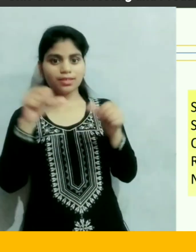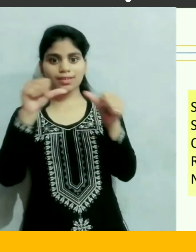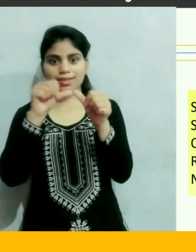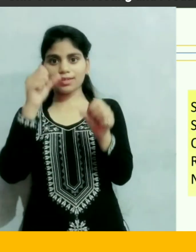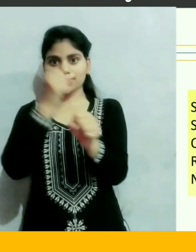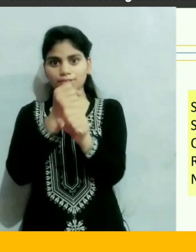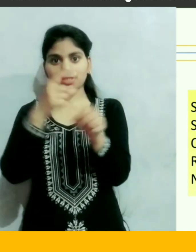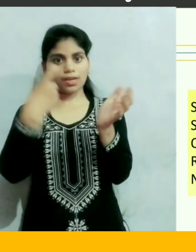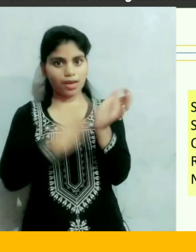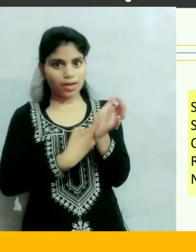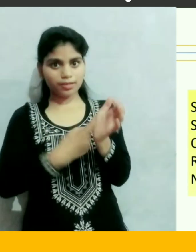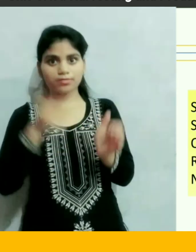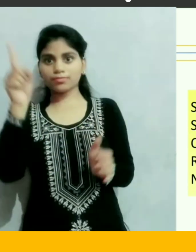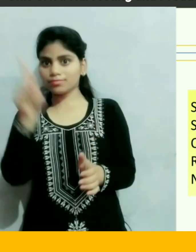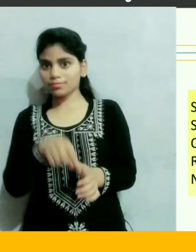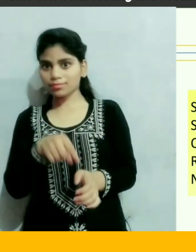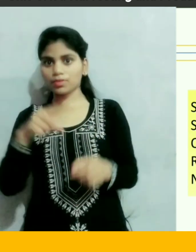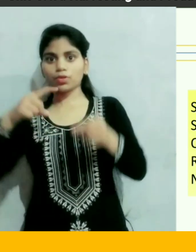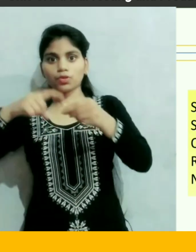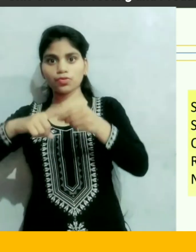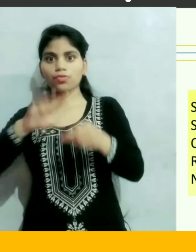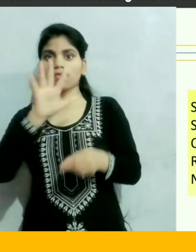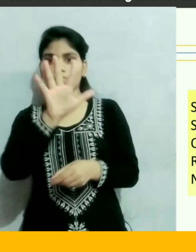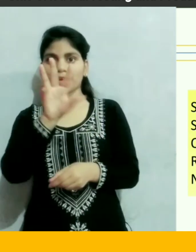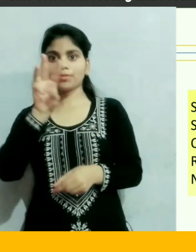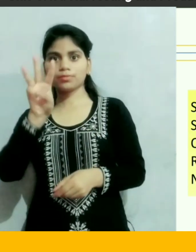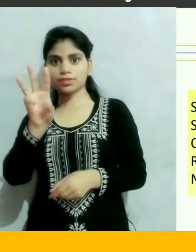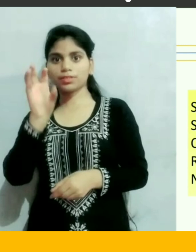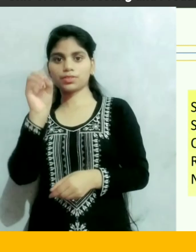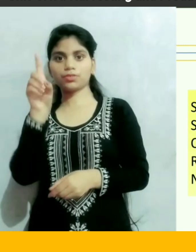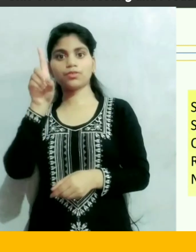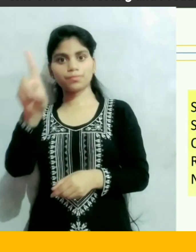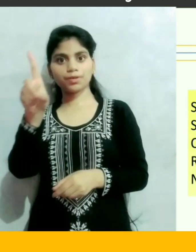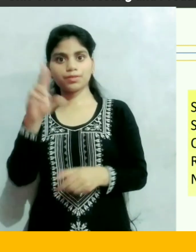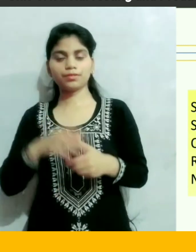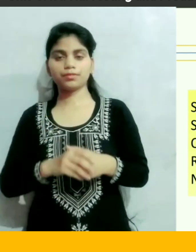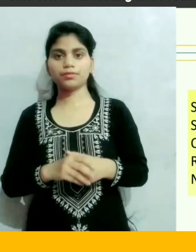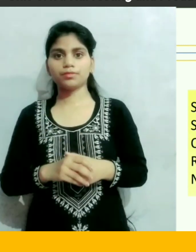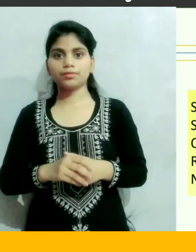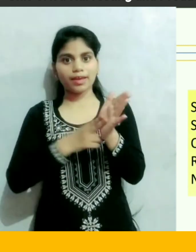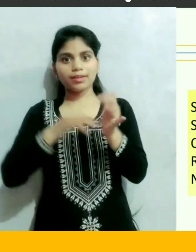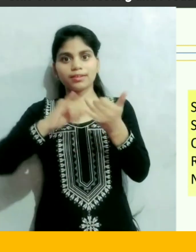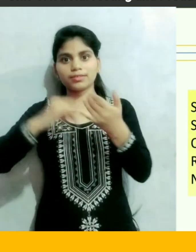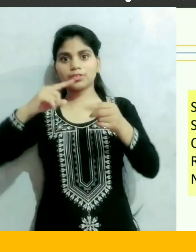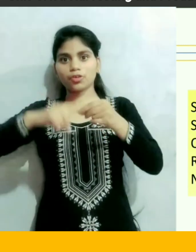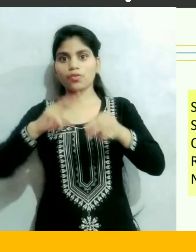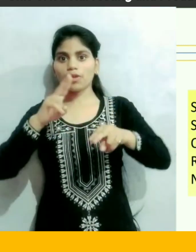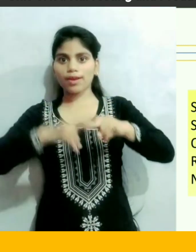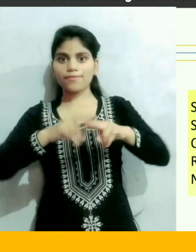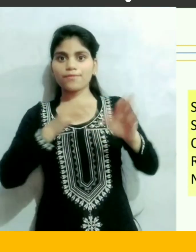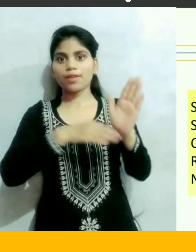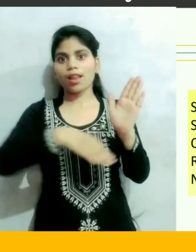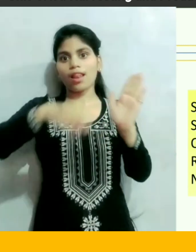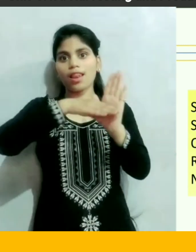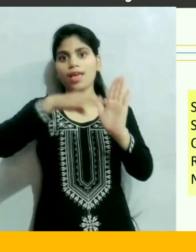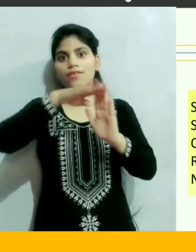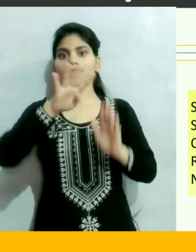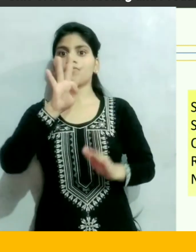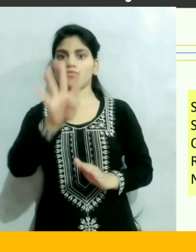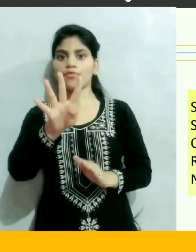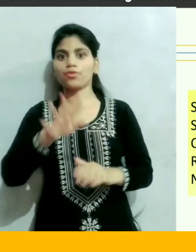Reference ID AGR slash Q5301. NSQF level 4.